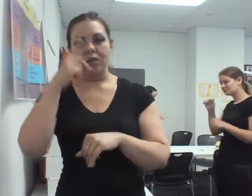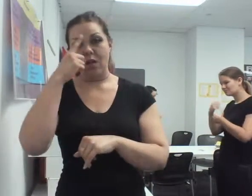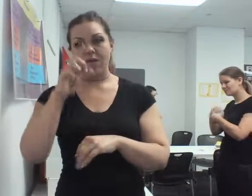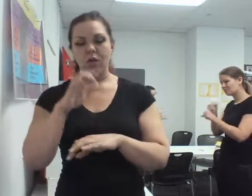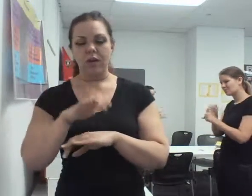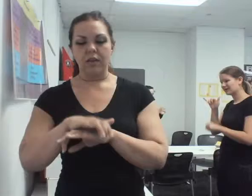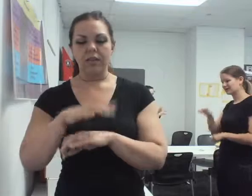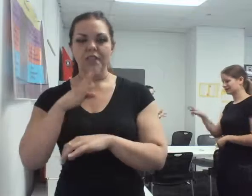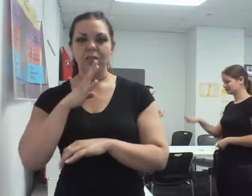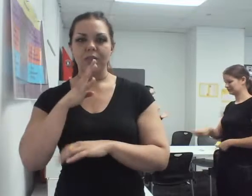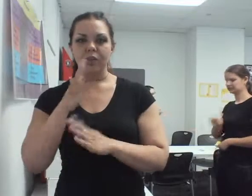Okay. Describe, then do.